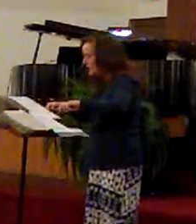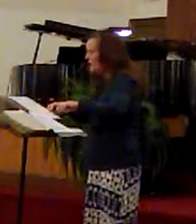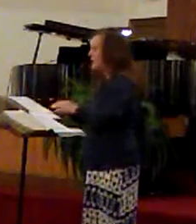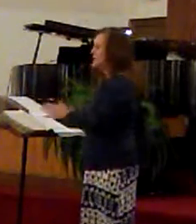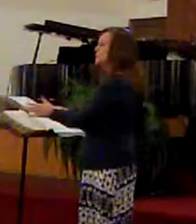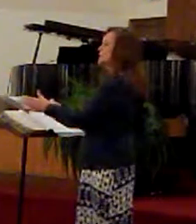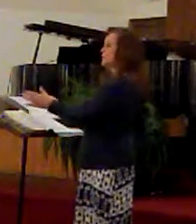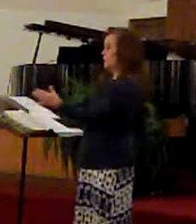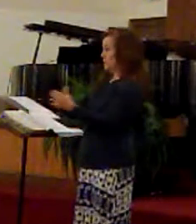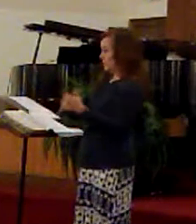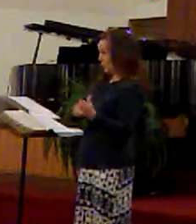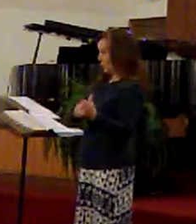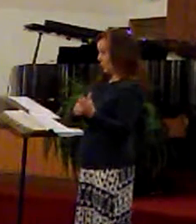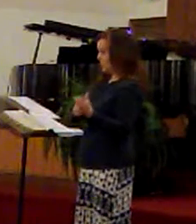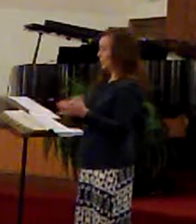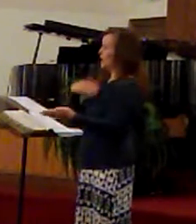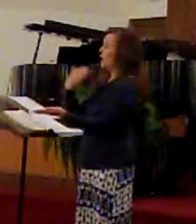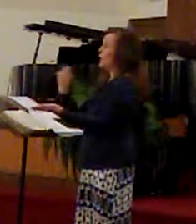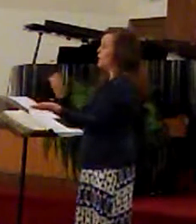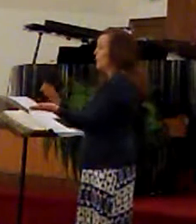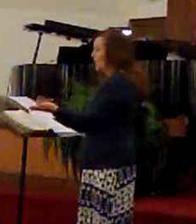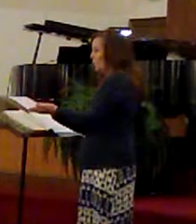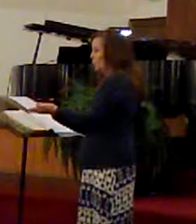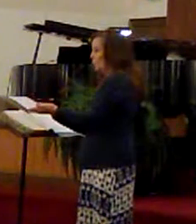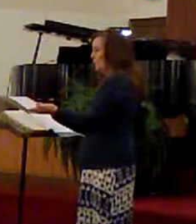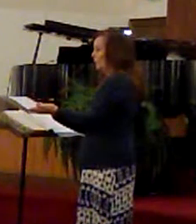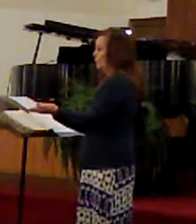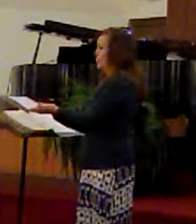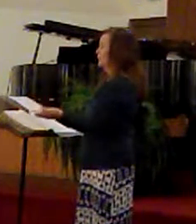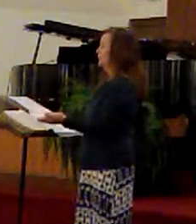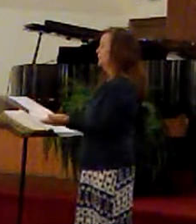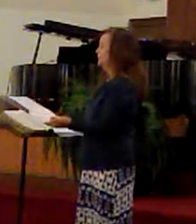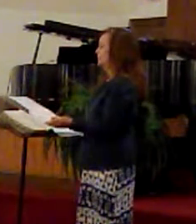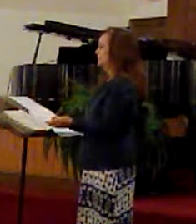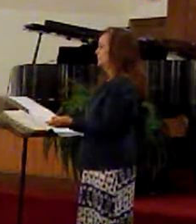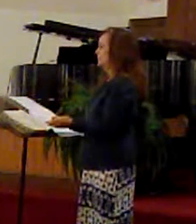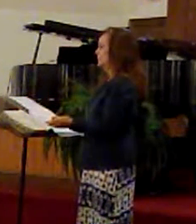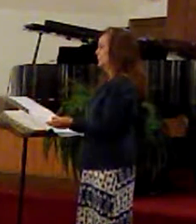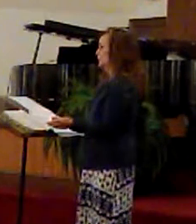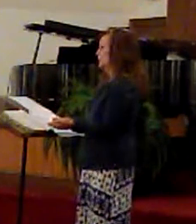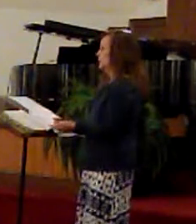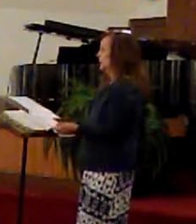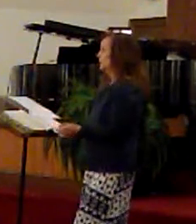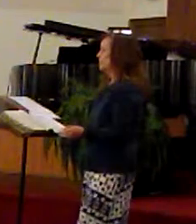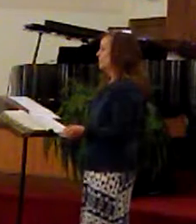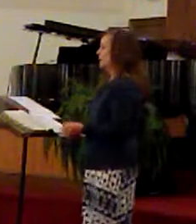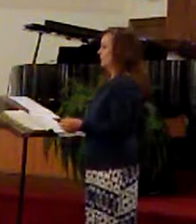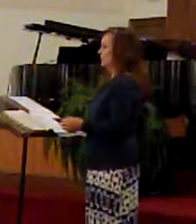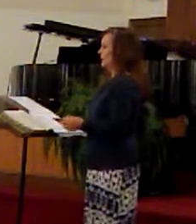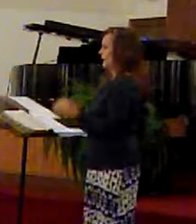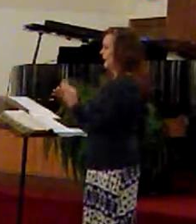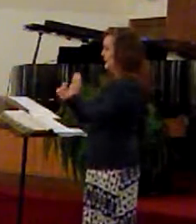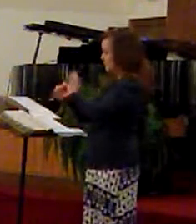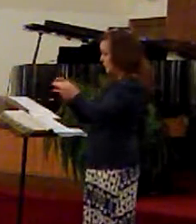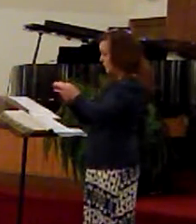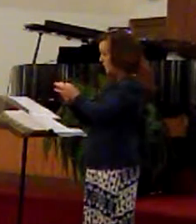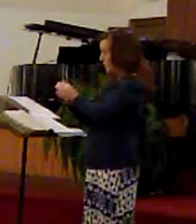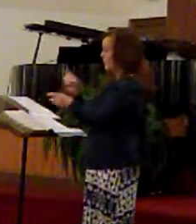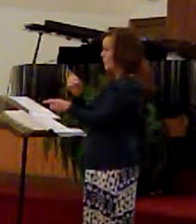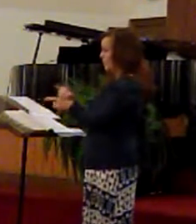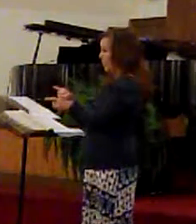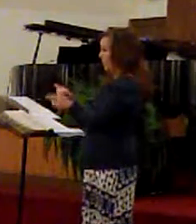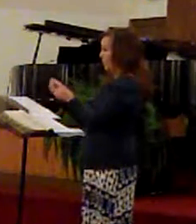so that we can be workmen that rightly divide and rightly interpret the Word of God. Christians accept the Bible